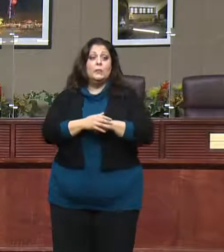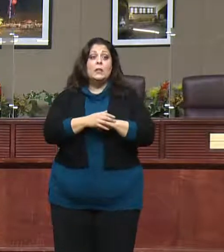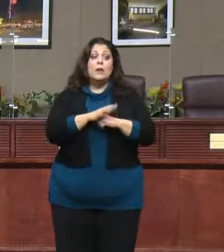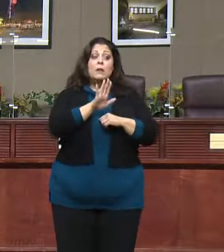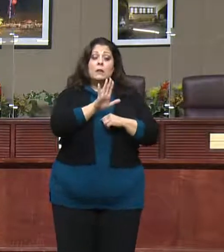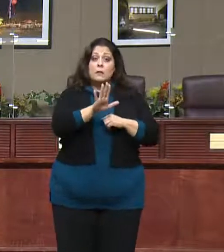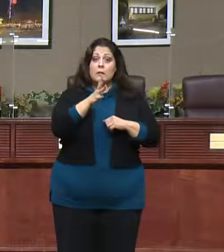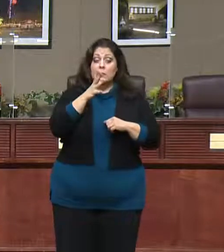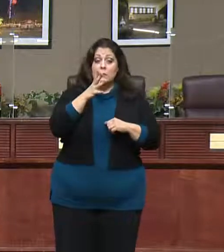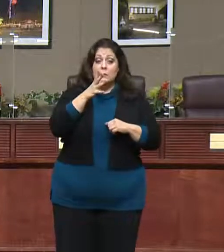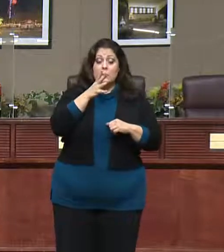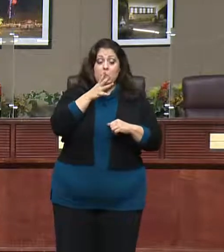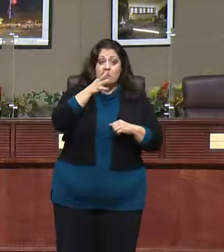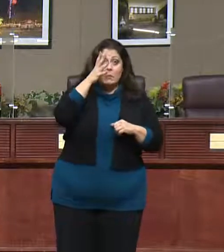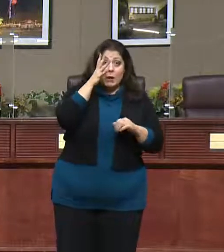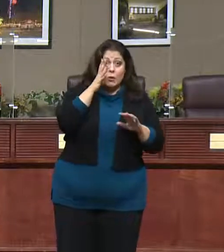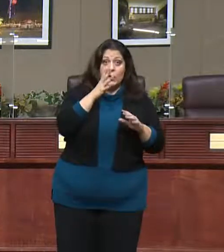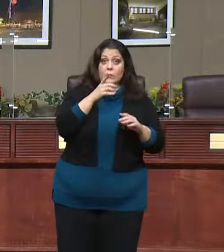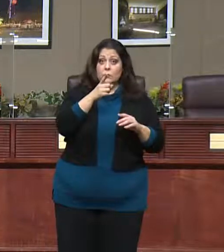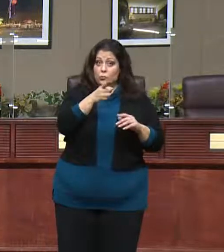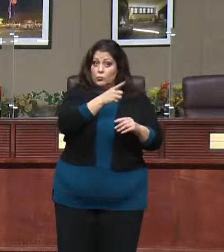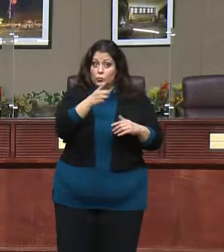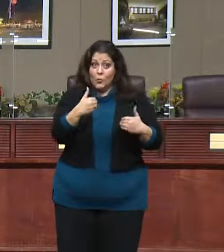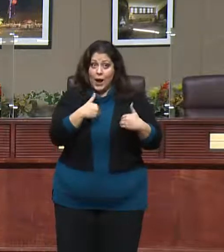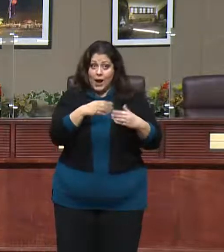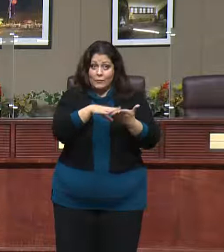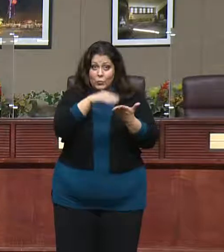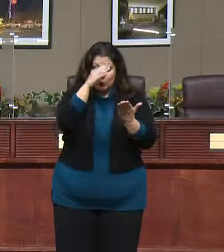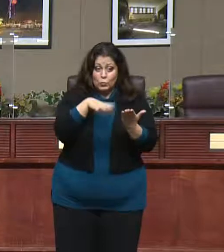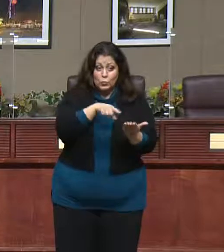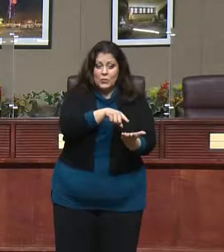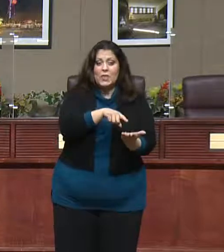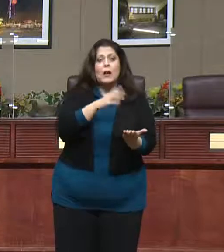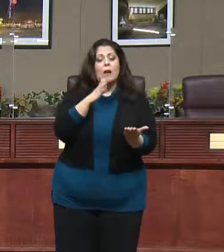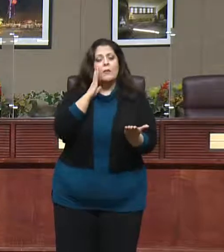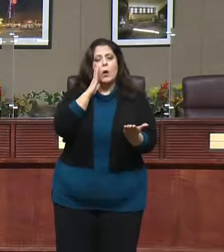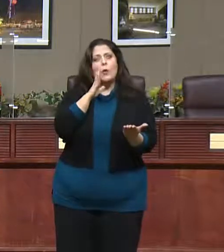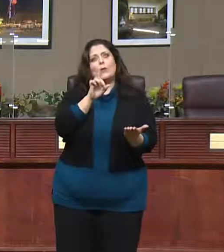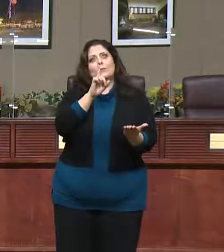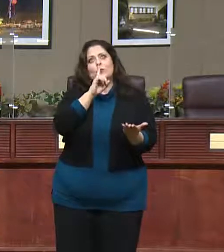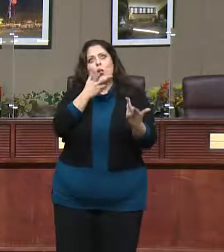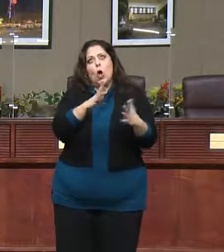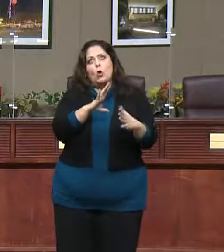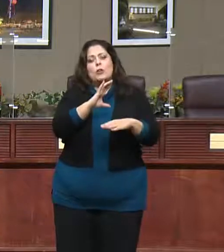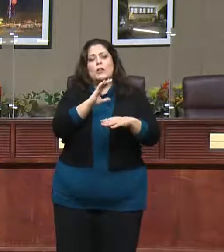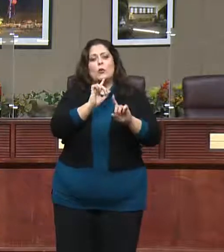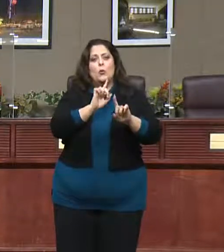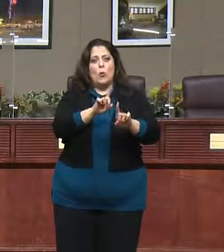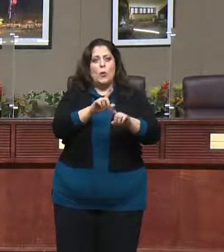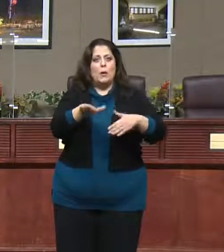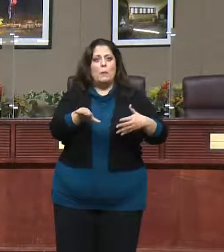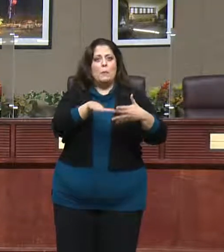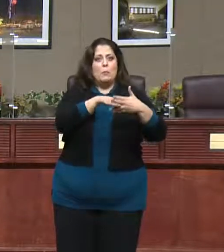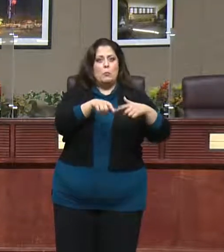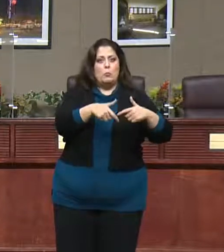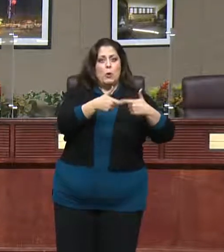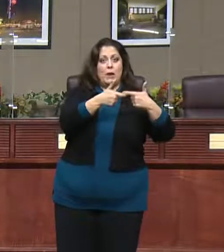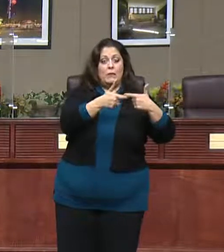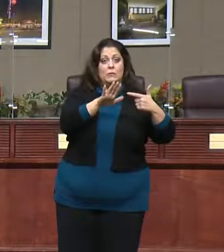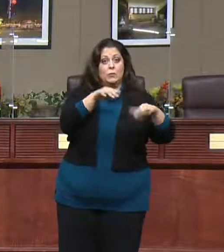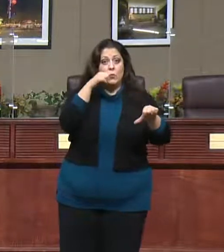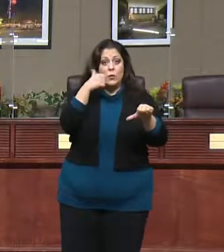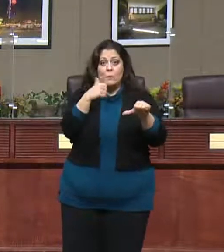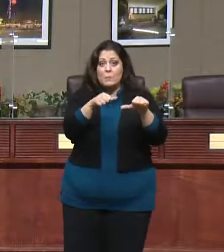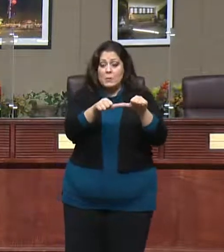vacation, or they are, and on break. And remember that you will not receive the letter